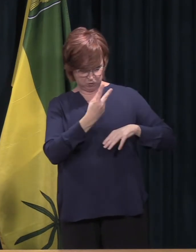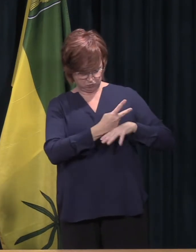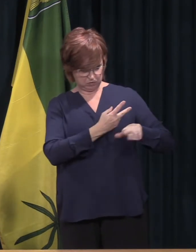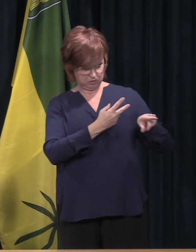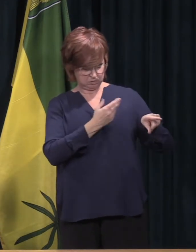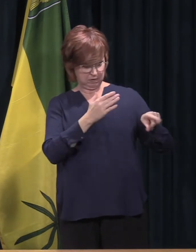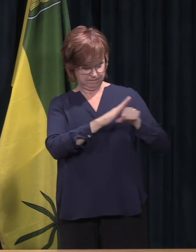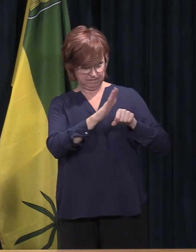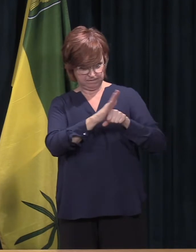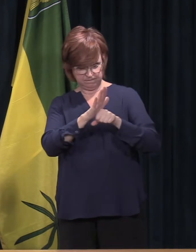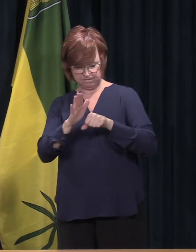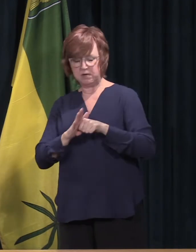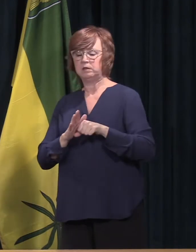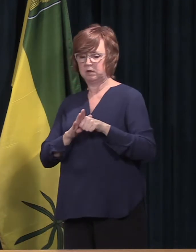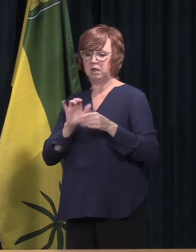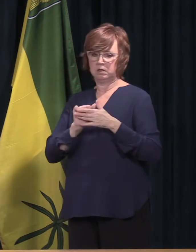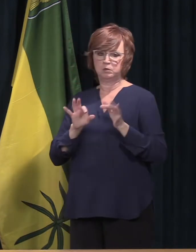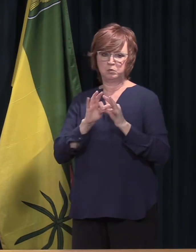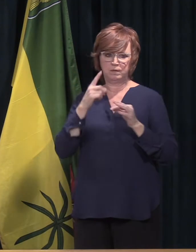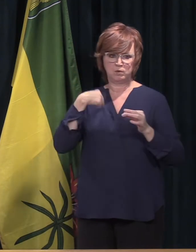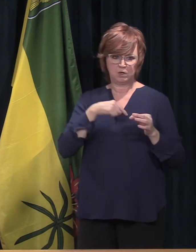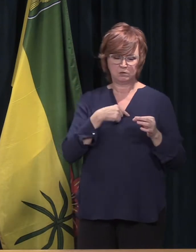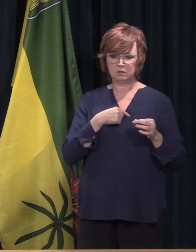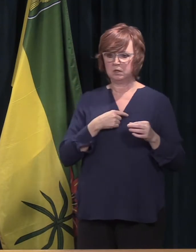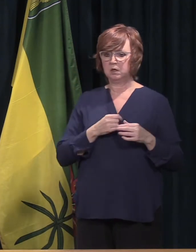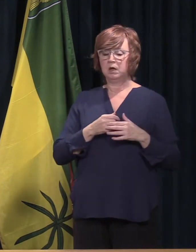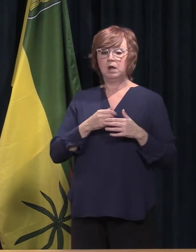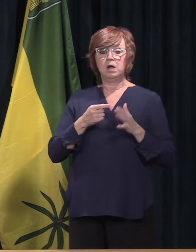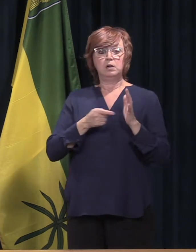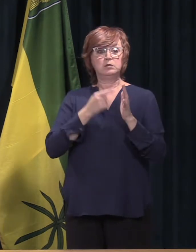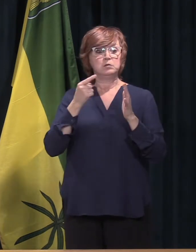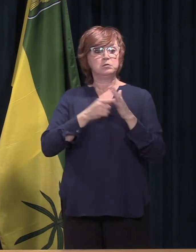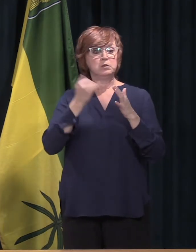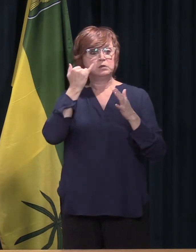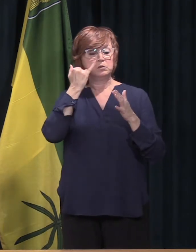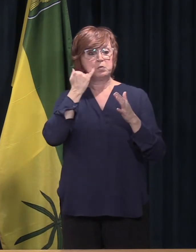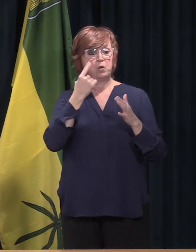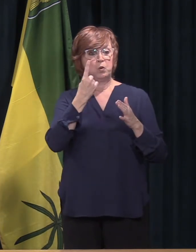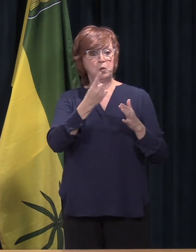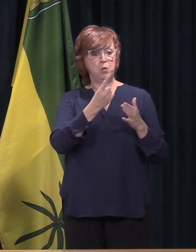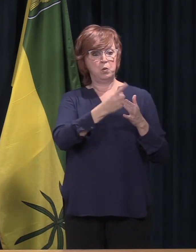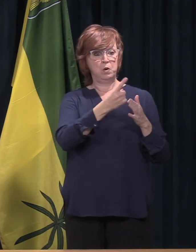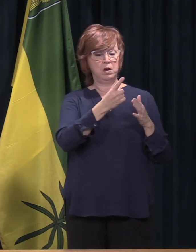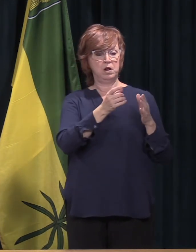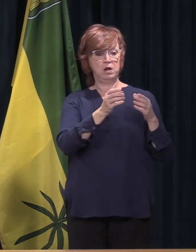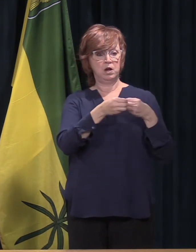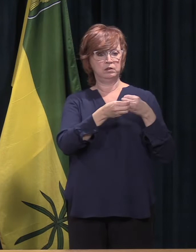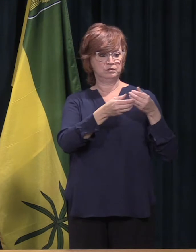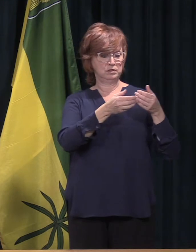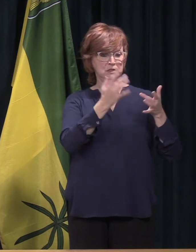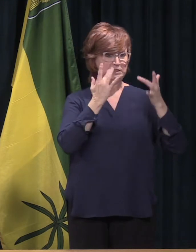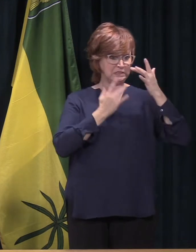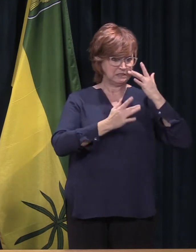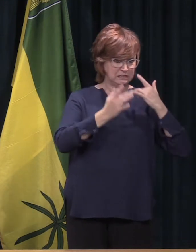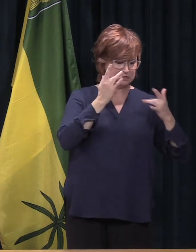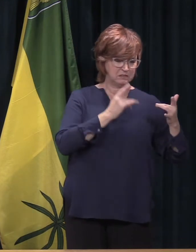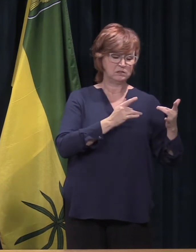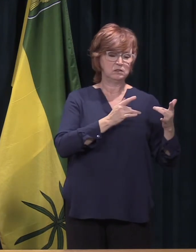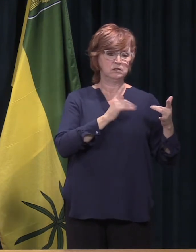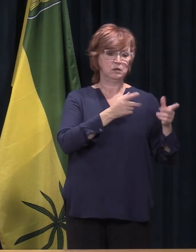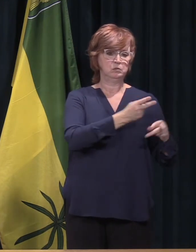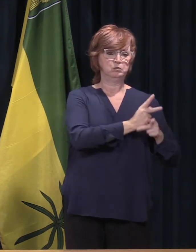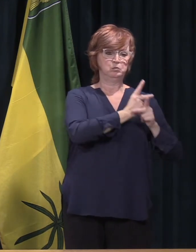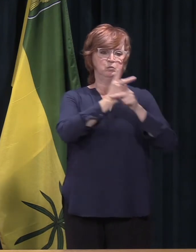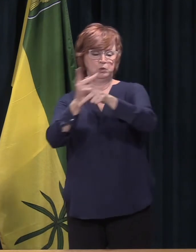testing pressure due to a variety of issues at one location, they may get a little tight. But at this point, things are going well. It's like getting the